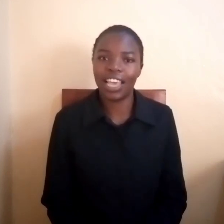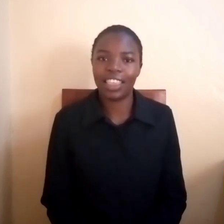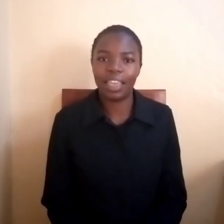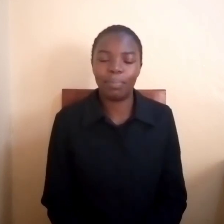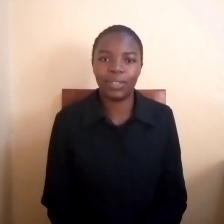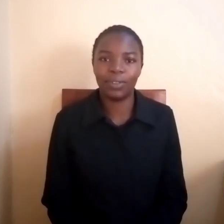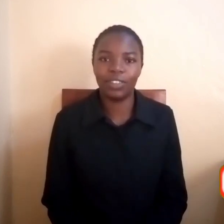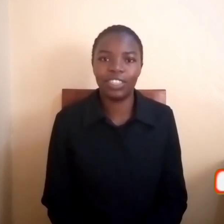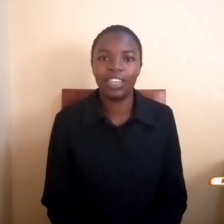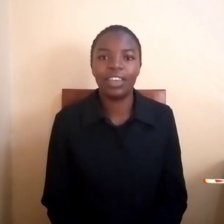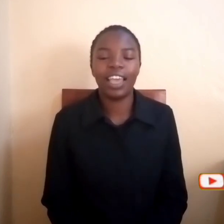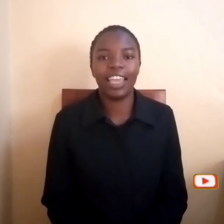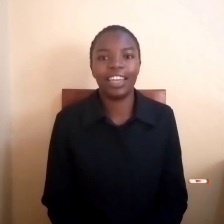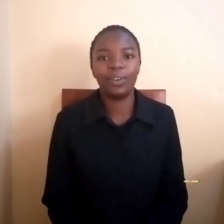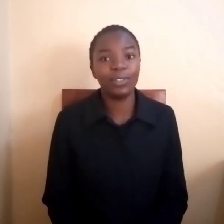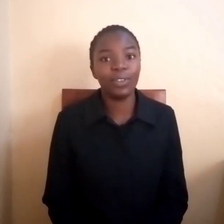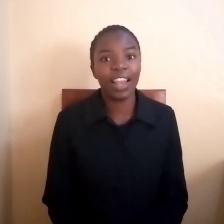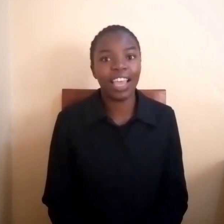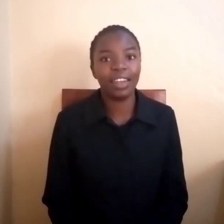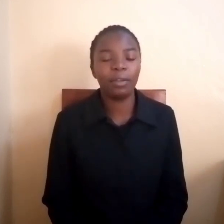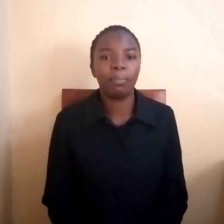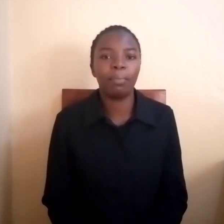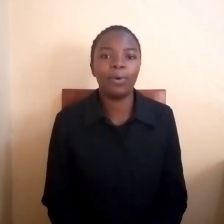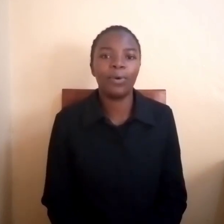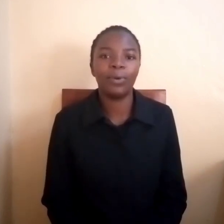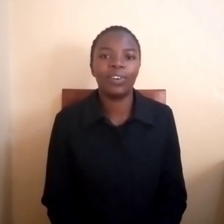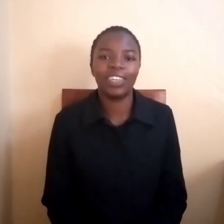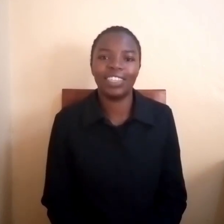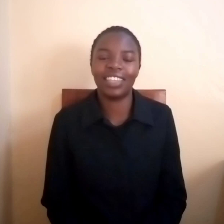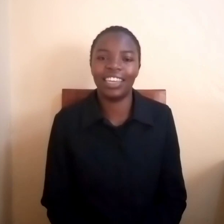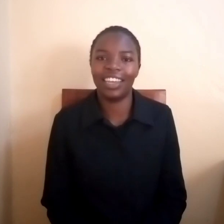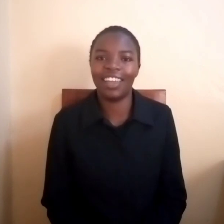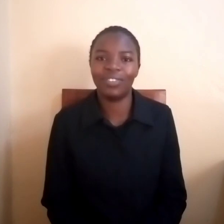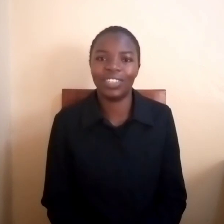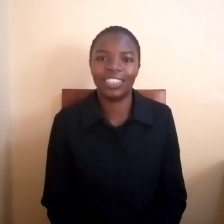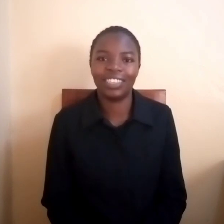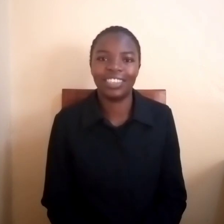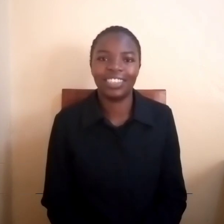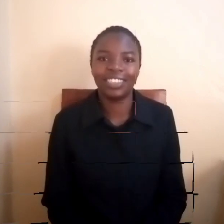other episodes and also learn more in sign language.